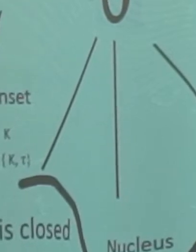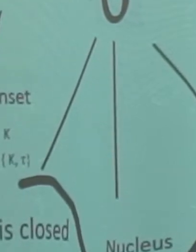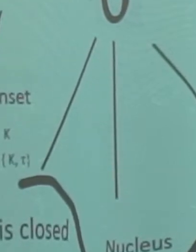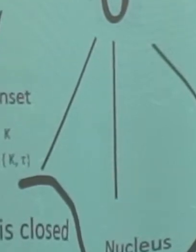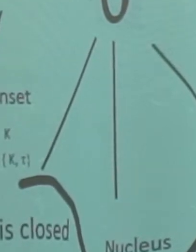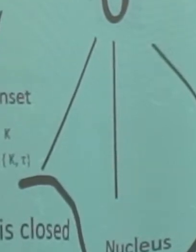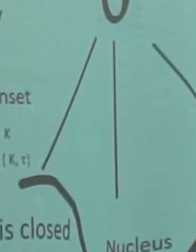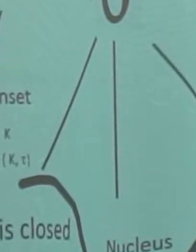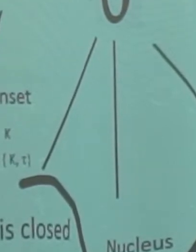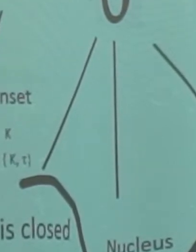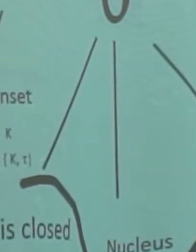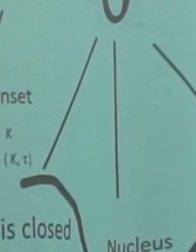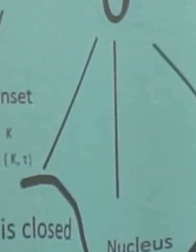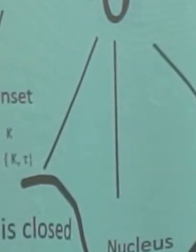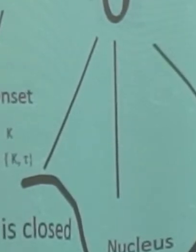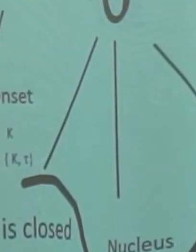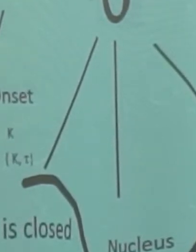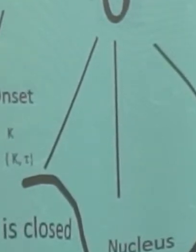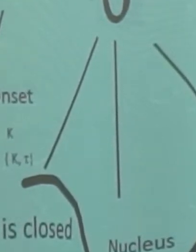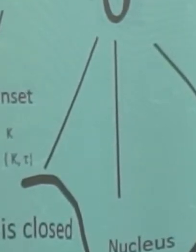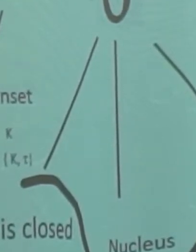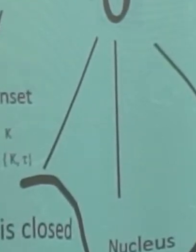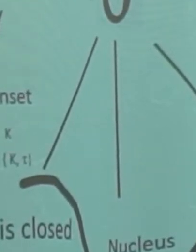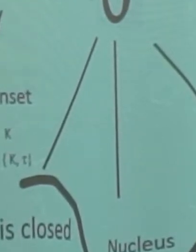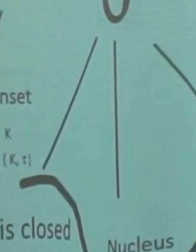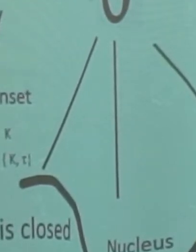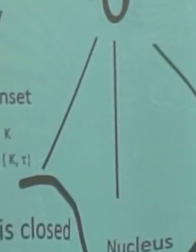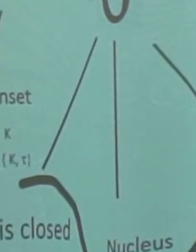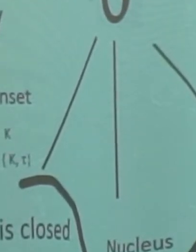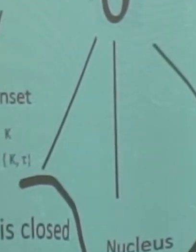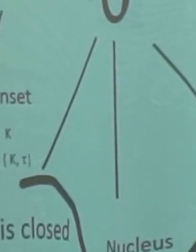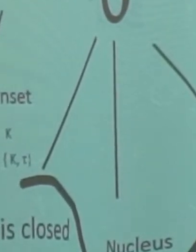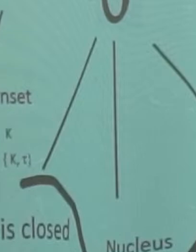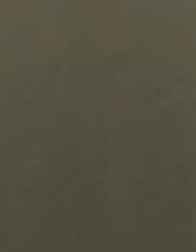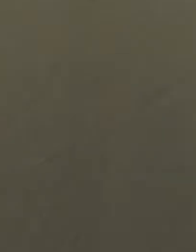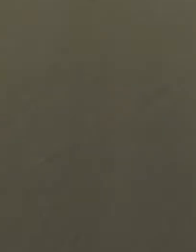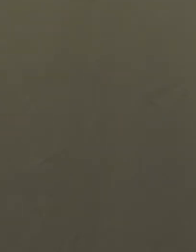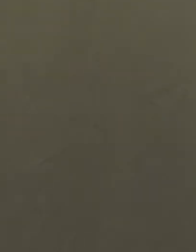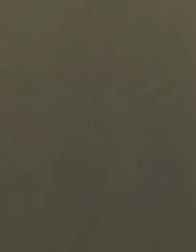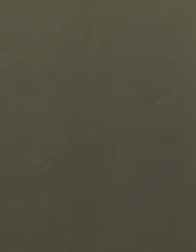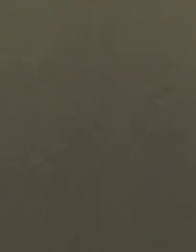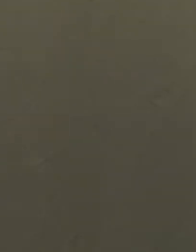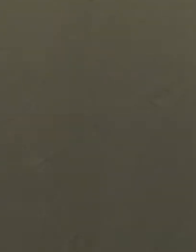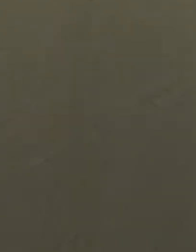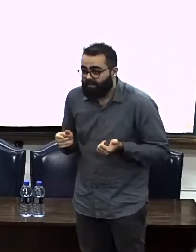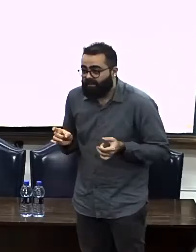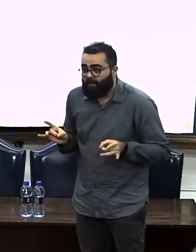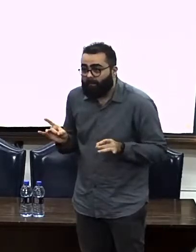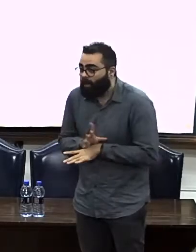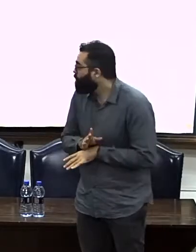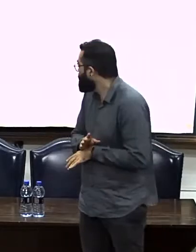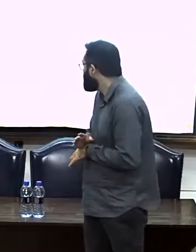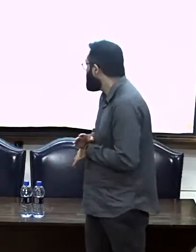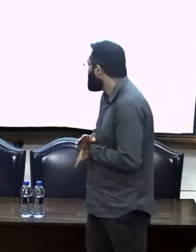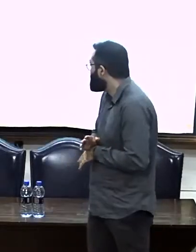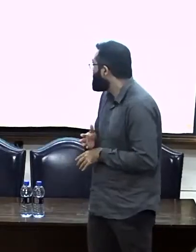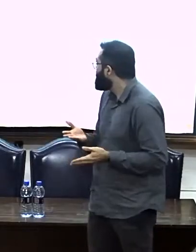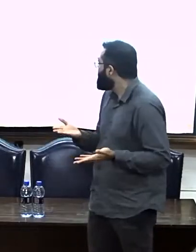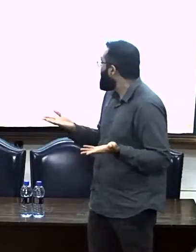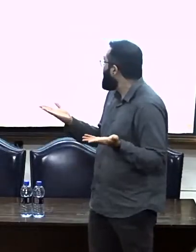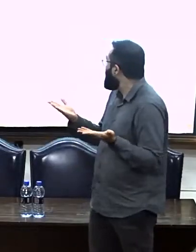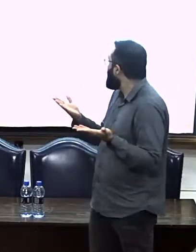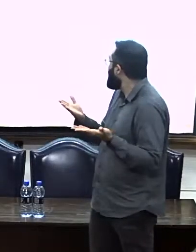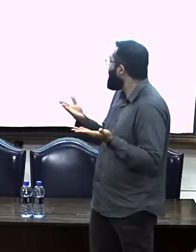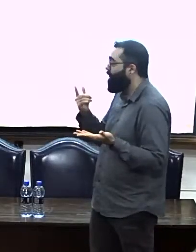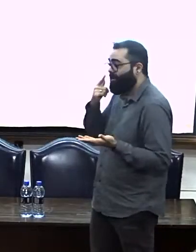viu lá antes. Okay, now, are you ready? This is Osamu's definition of